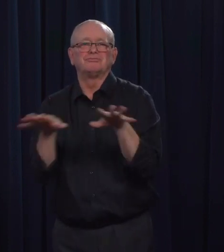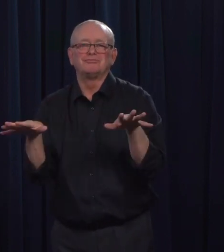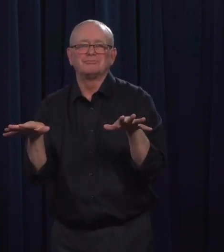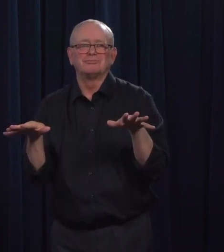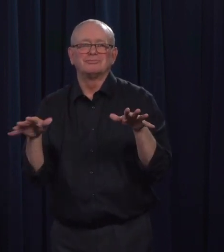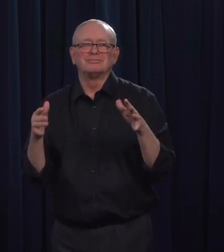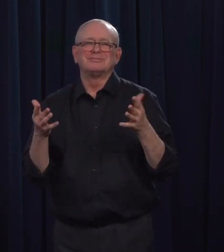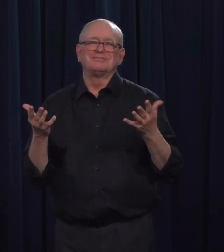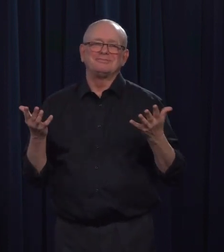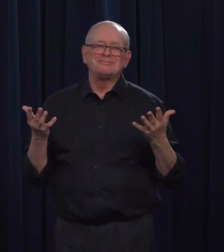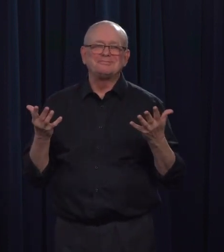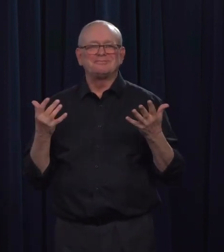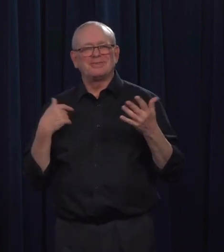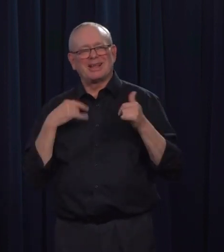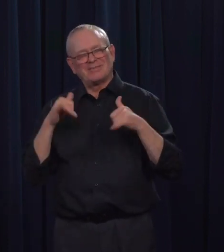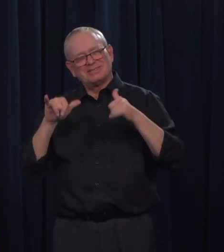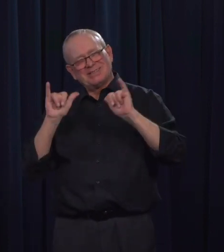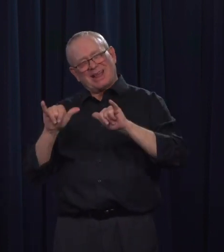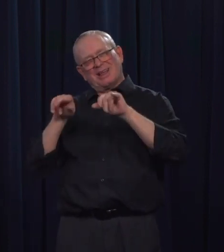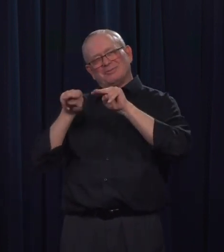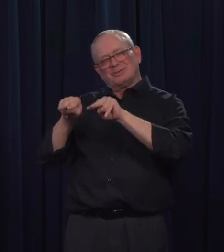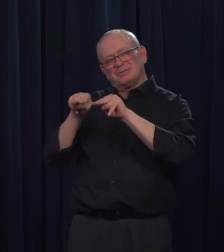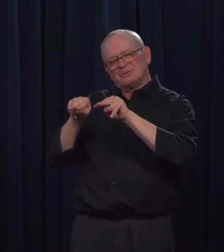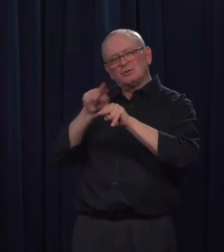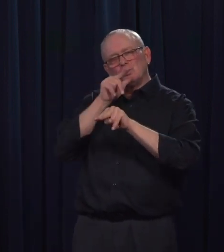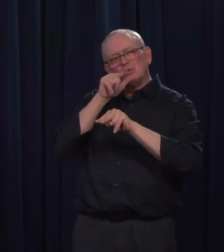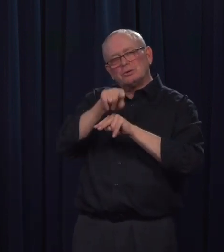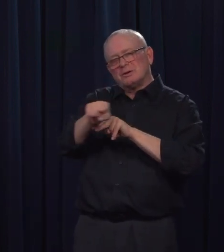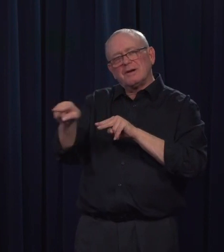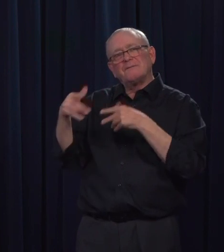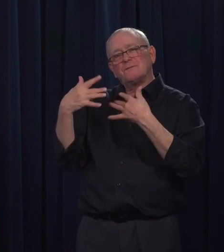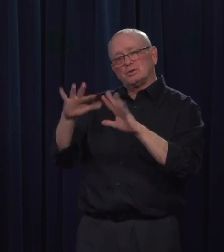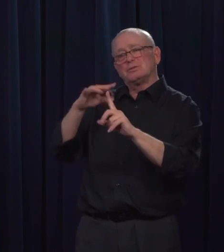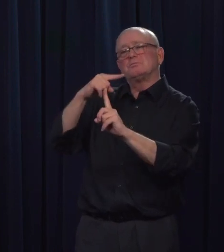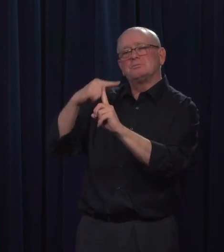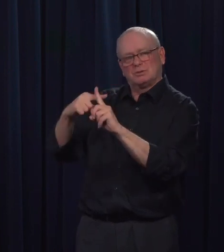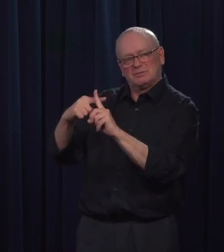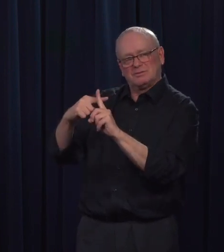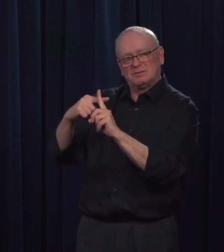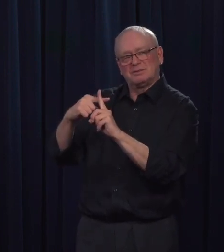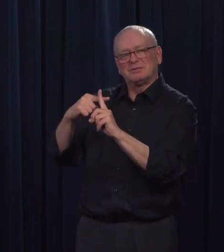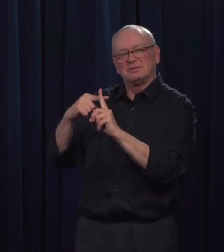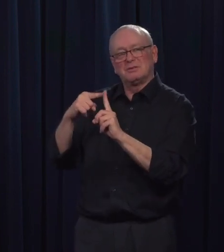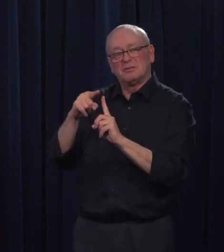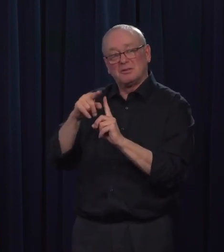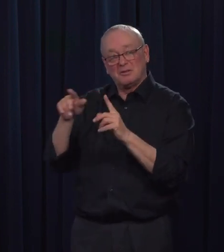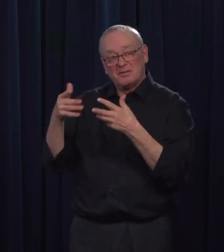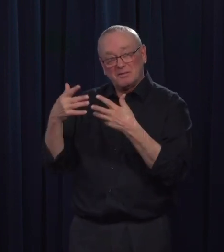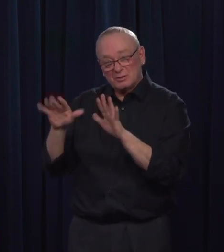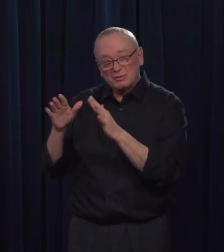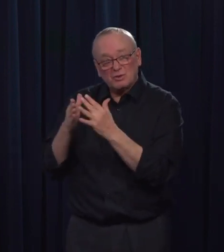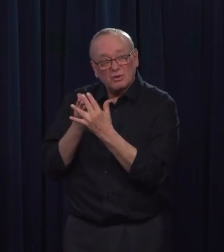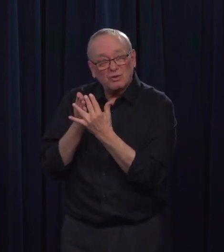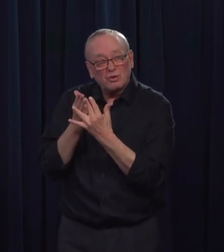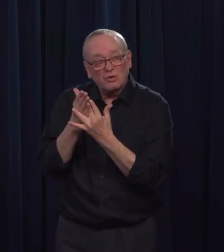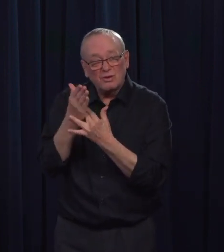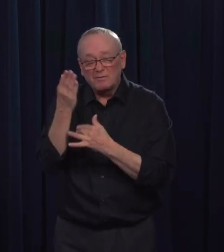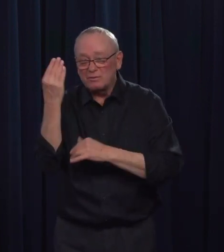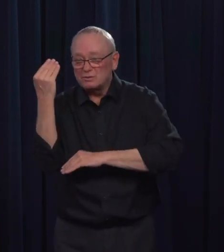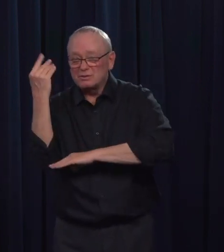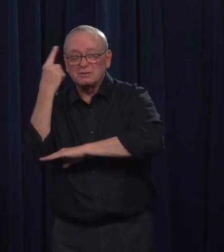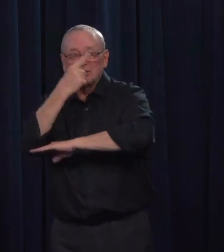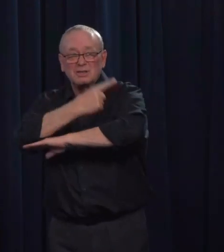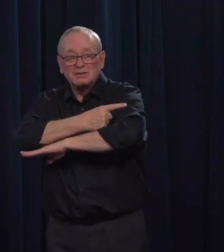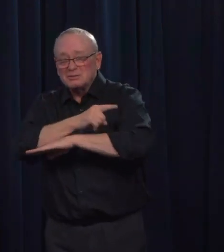have passed through that incubation period. What's important is that every single one of the residents there, both those who have symptoms, those who don't